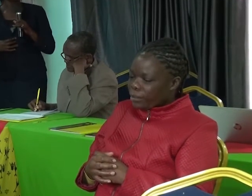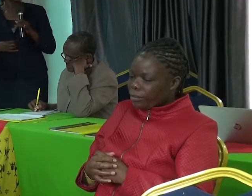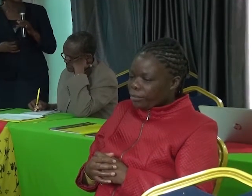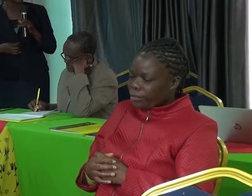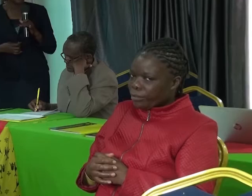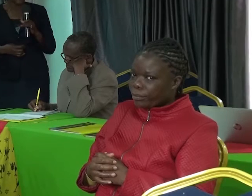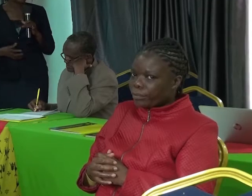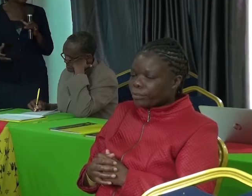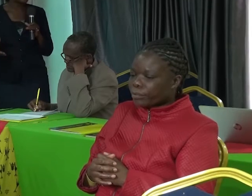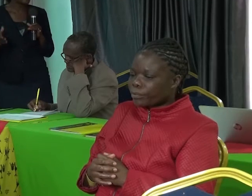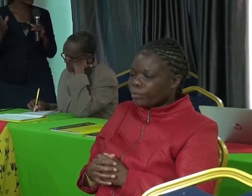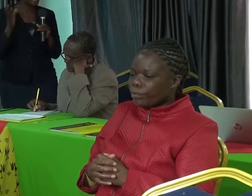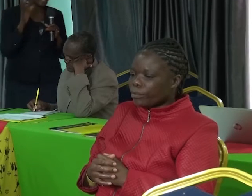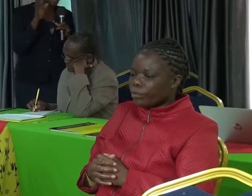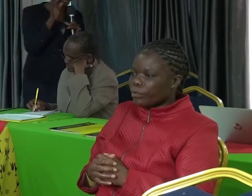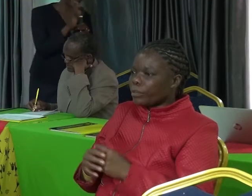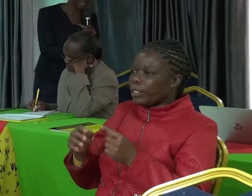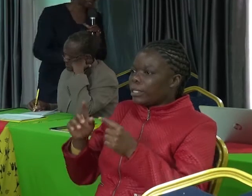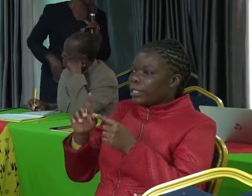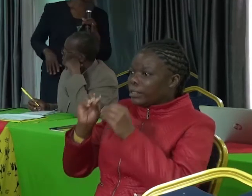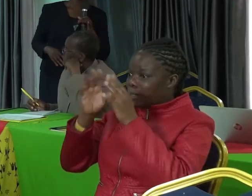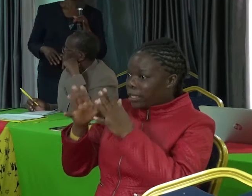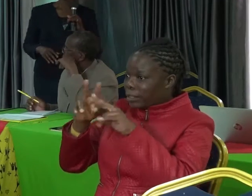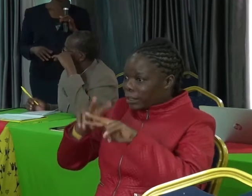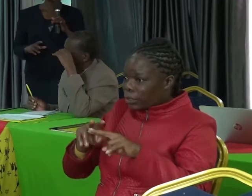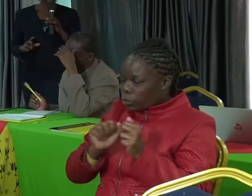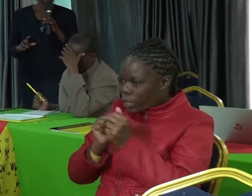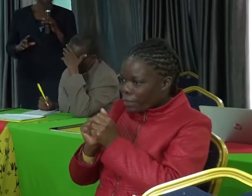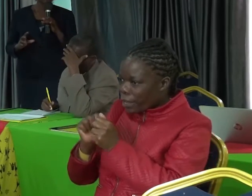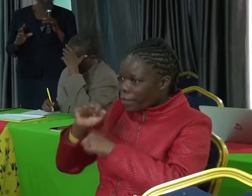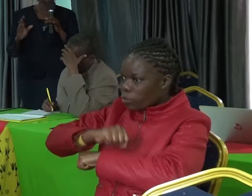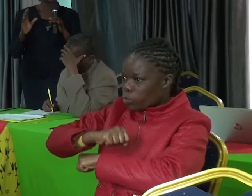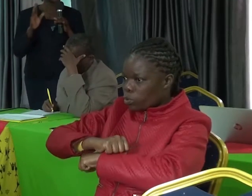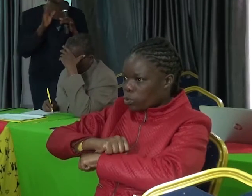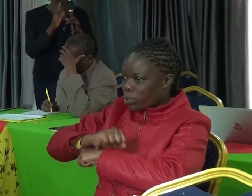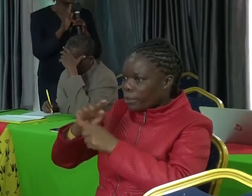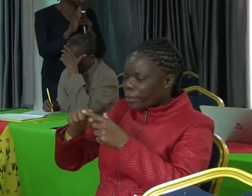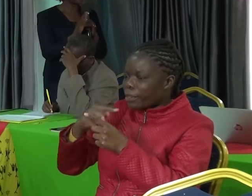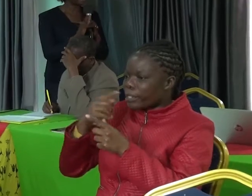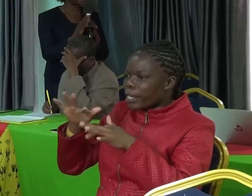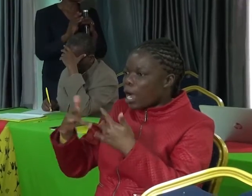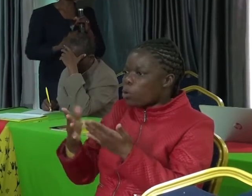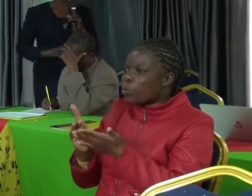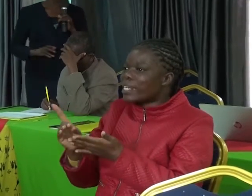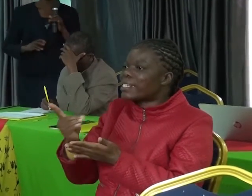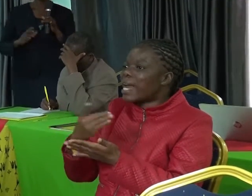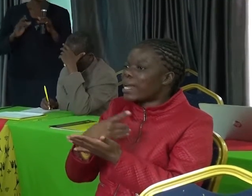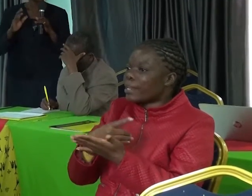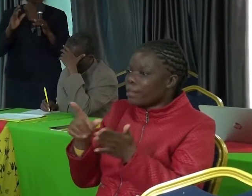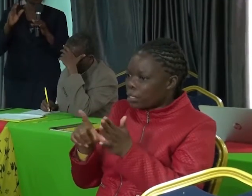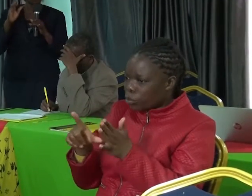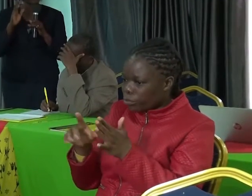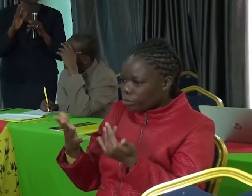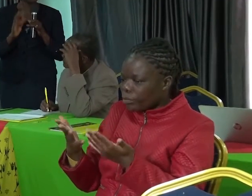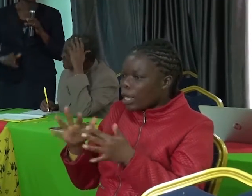And then they sit together again in that school and say, this is how we designed the lesson, this is